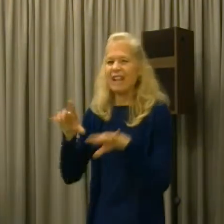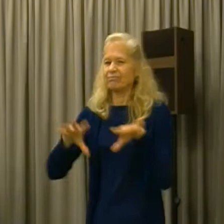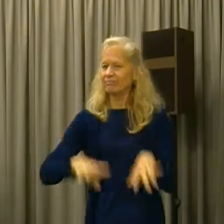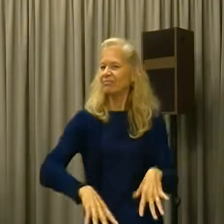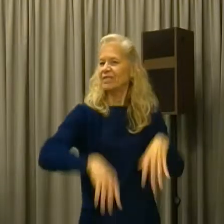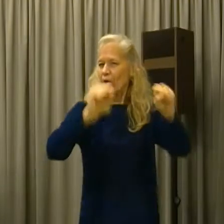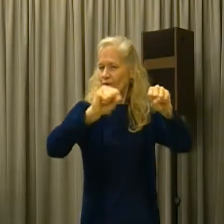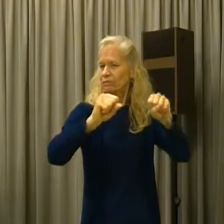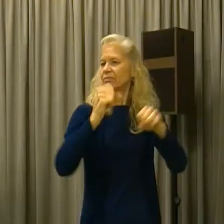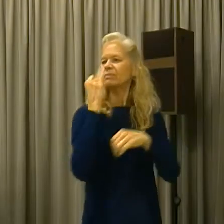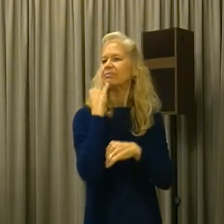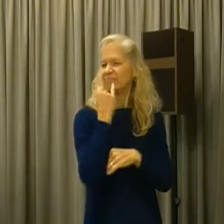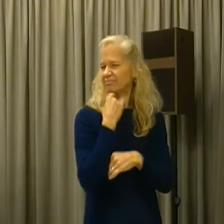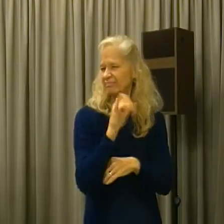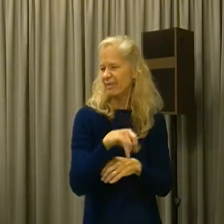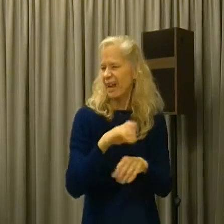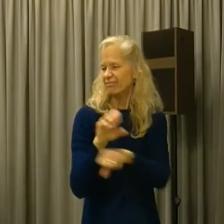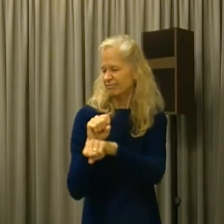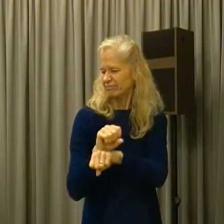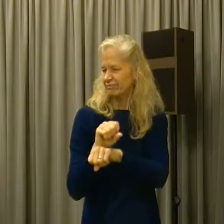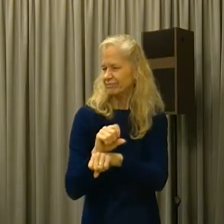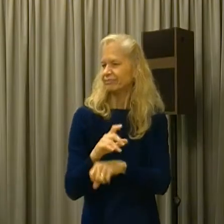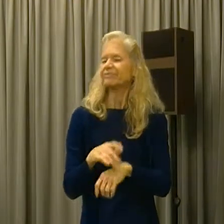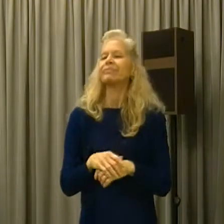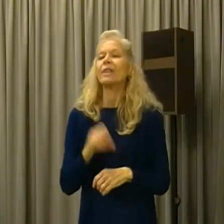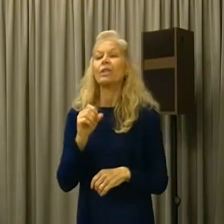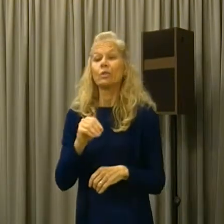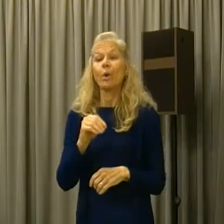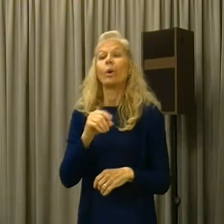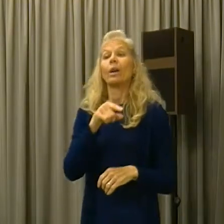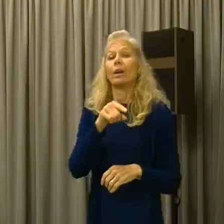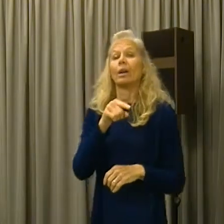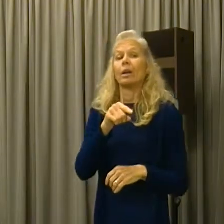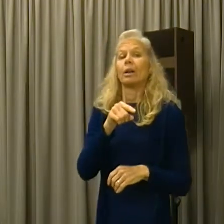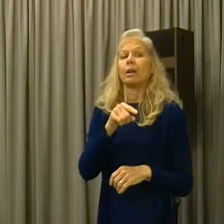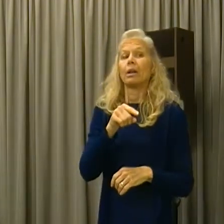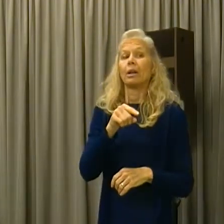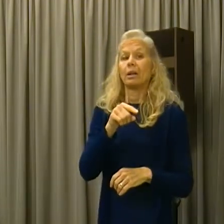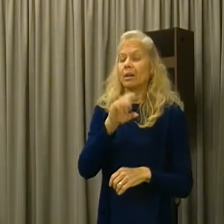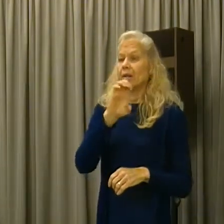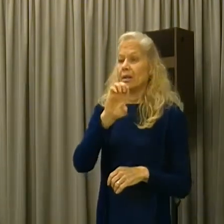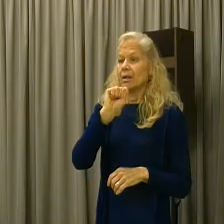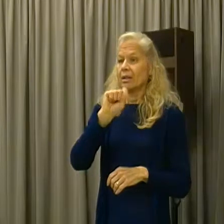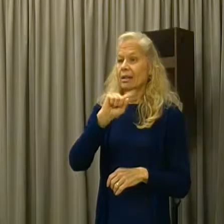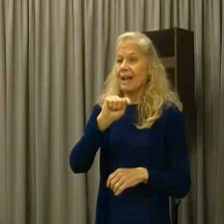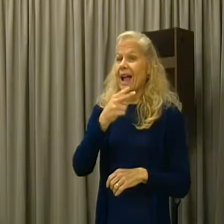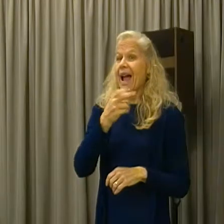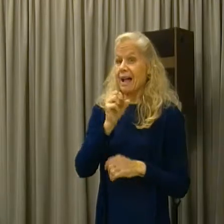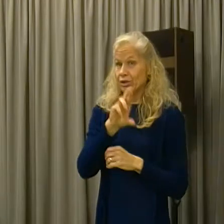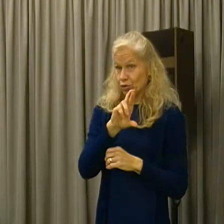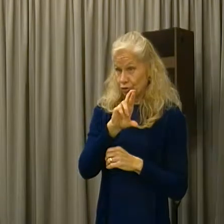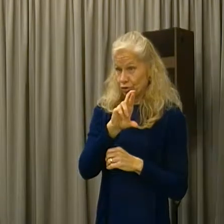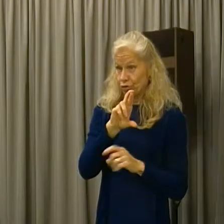Mordecai and his niece were living under Persian rule. And the king took